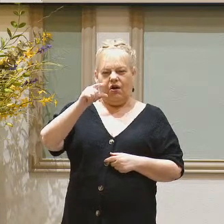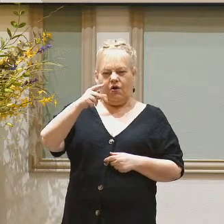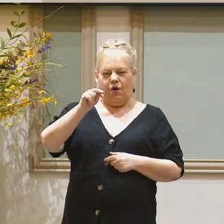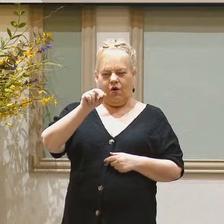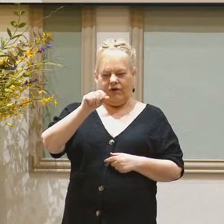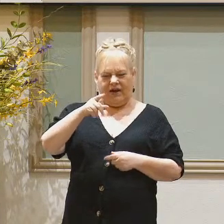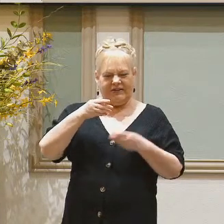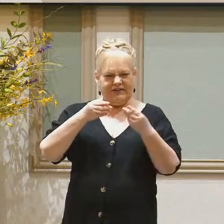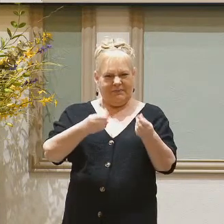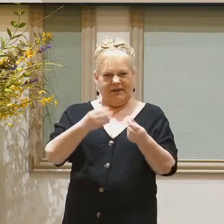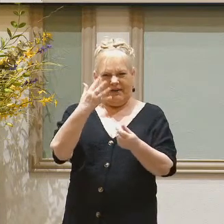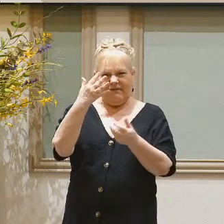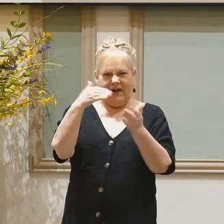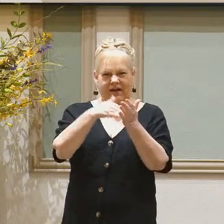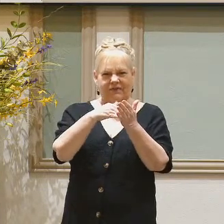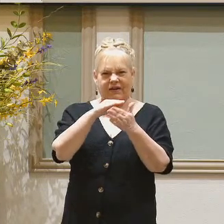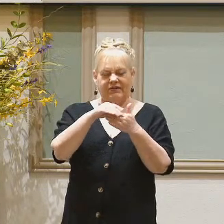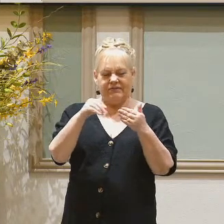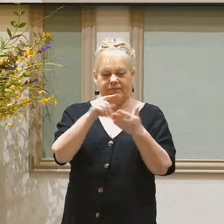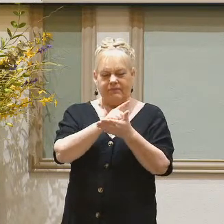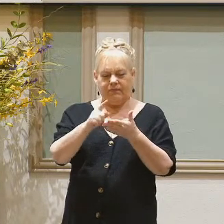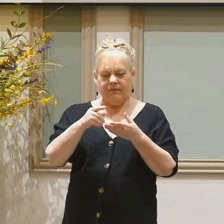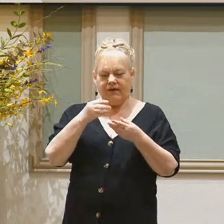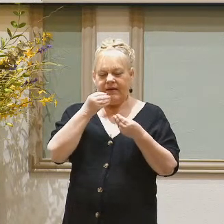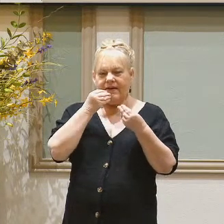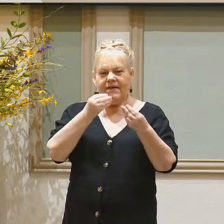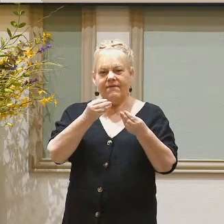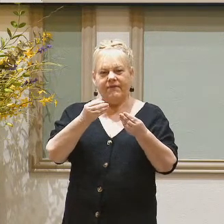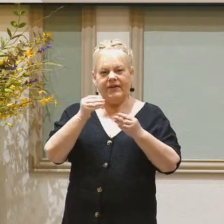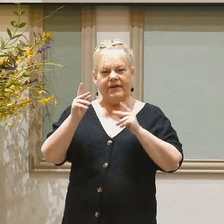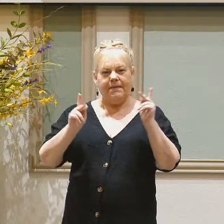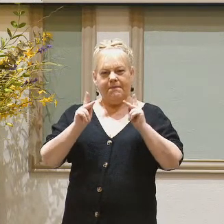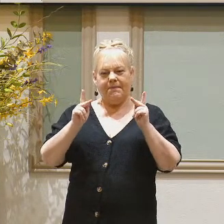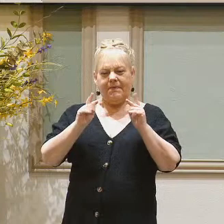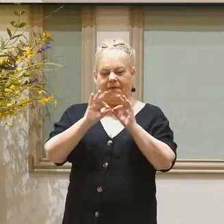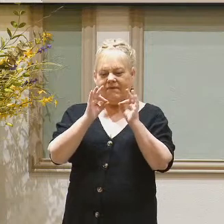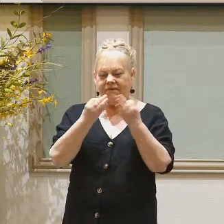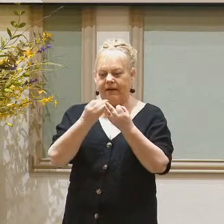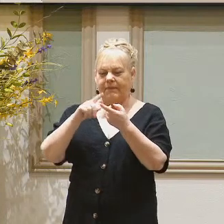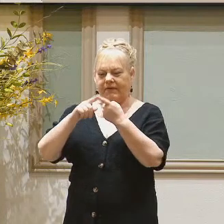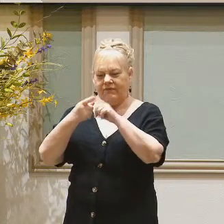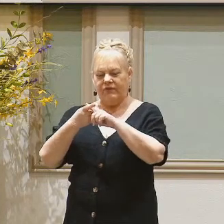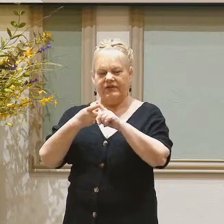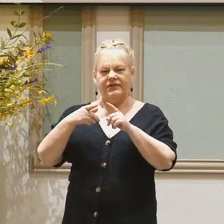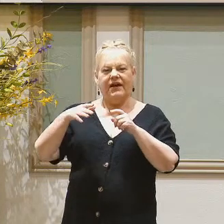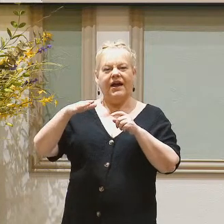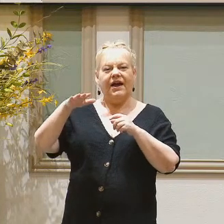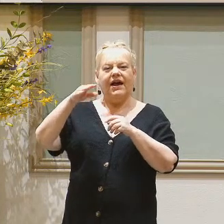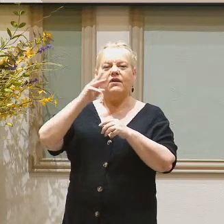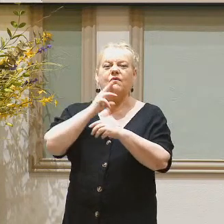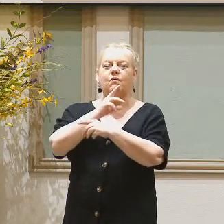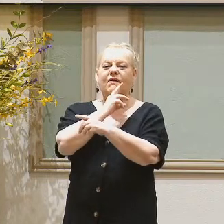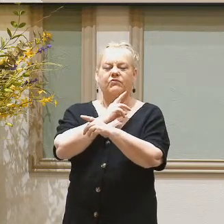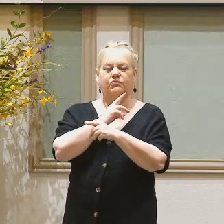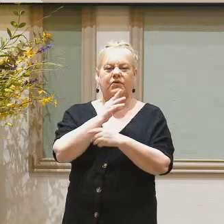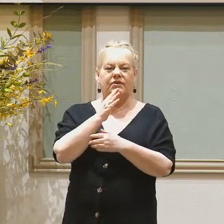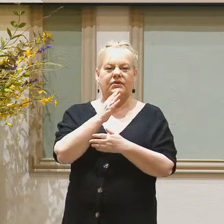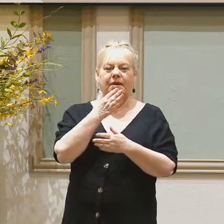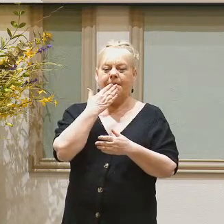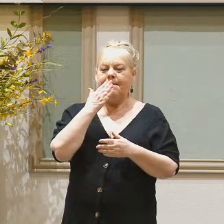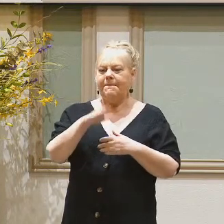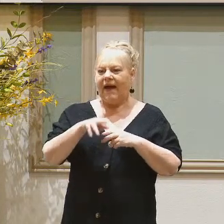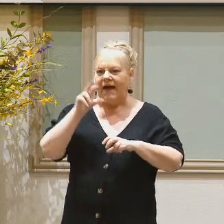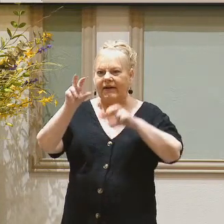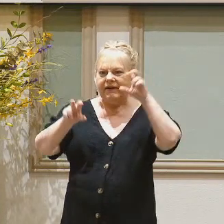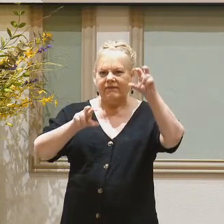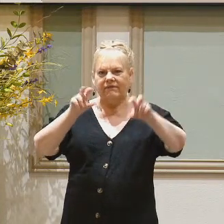$5,000 a week feeding family and friends at a local eating establishment. A series of bad investments